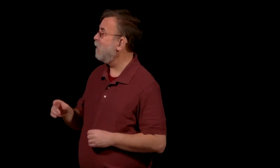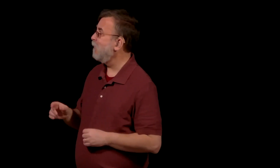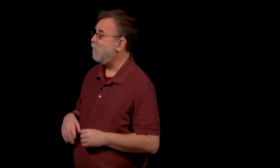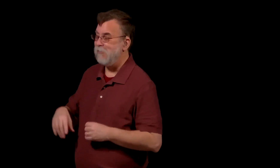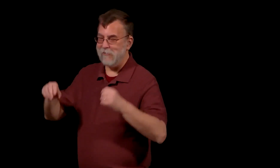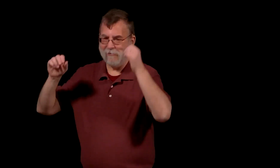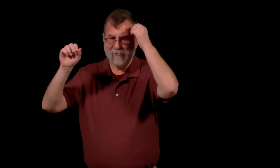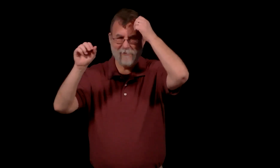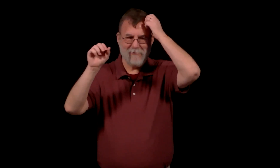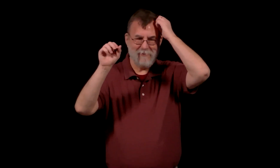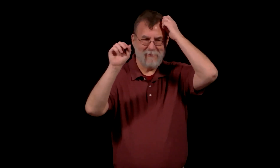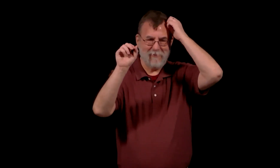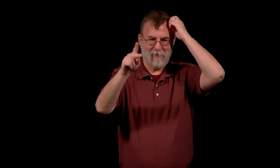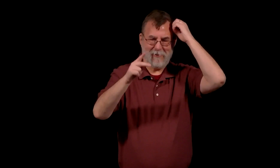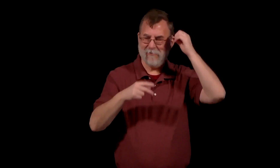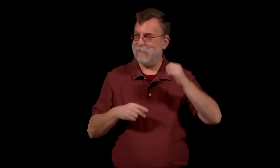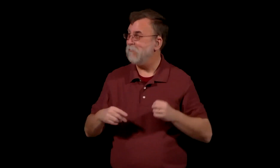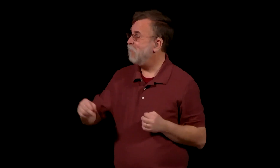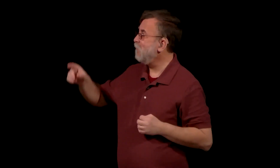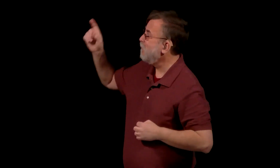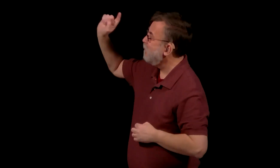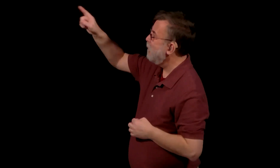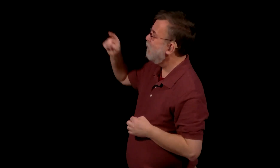more holidays that show that love. Okay.